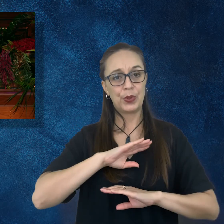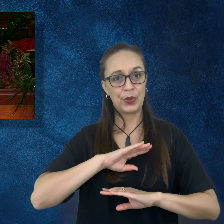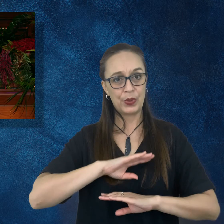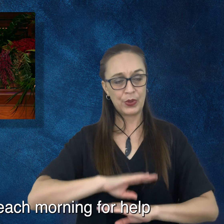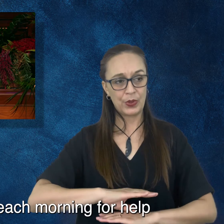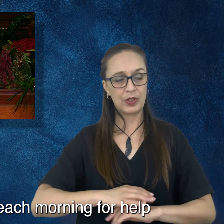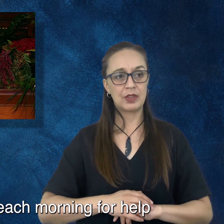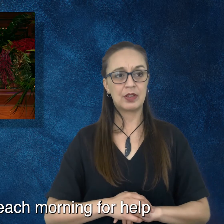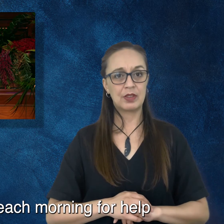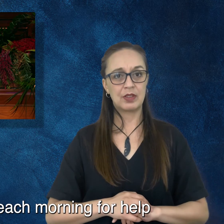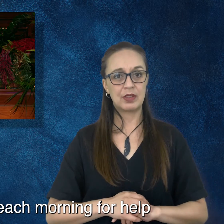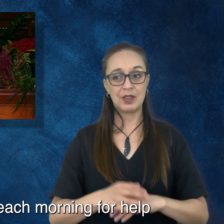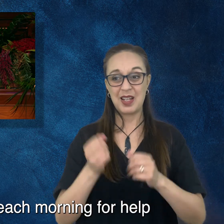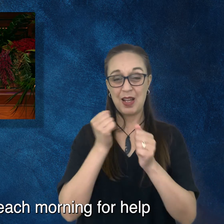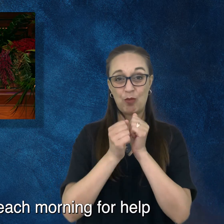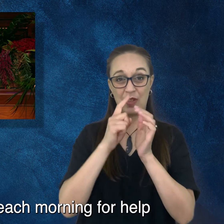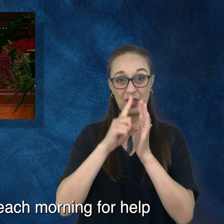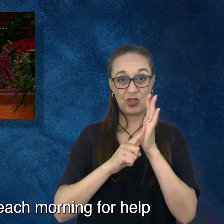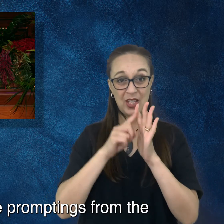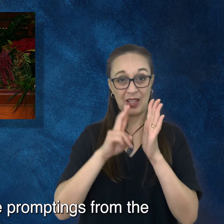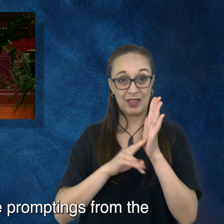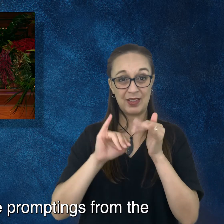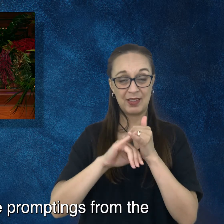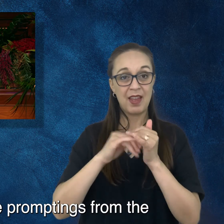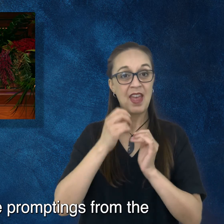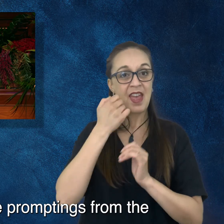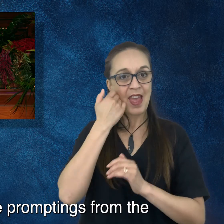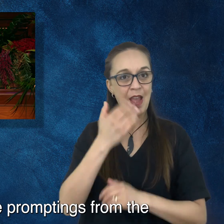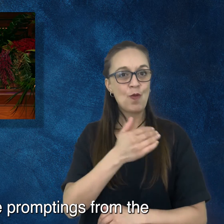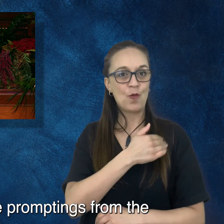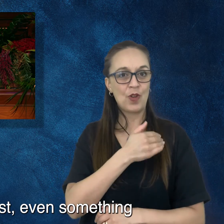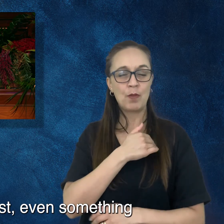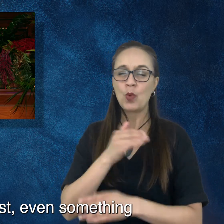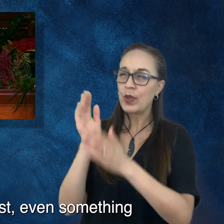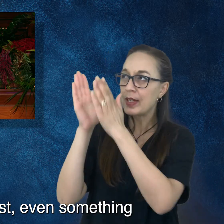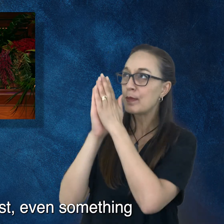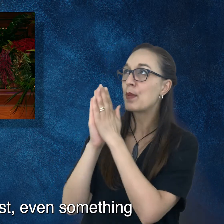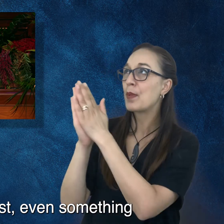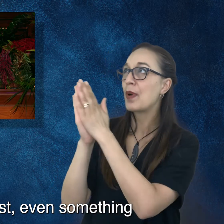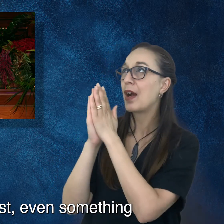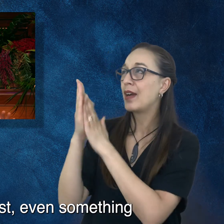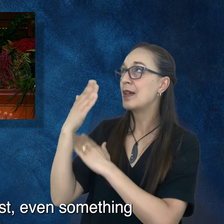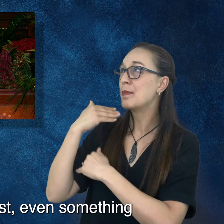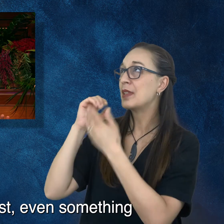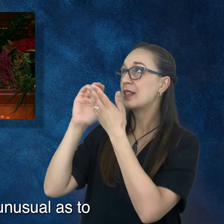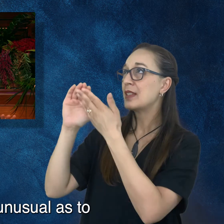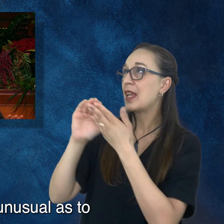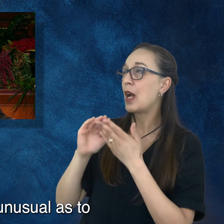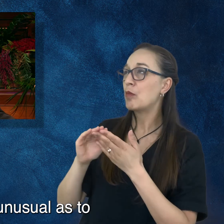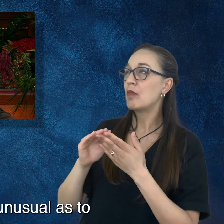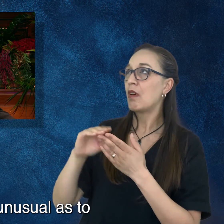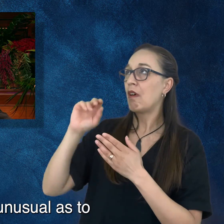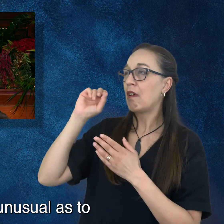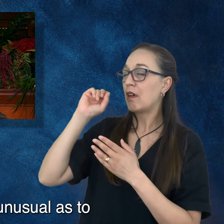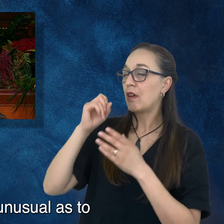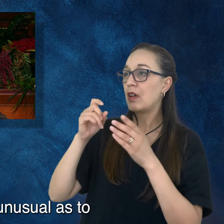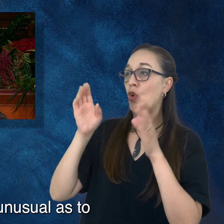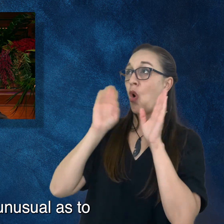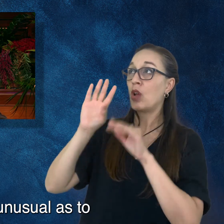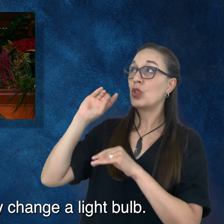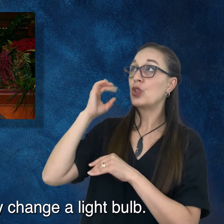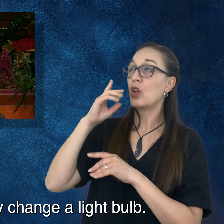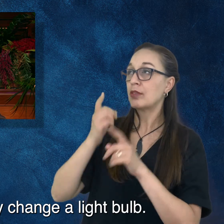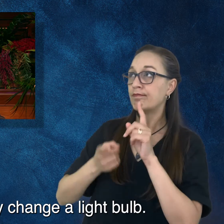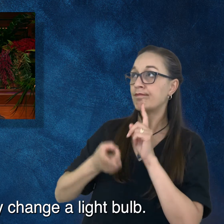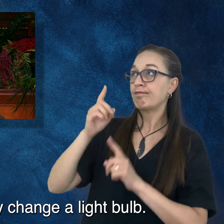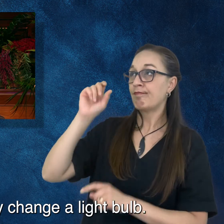As Brother Jens prays each morning for help to recognize promptings from the Holy Ghost, even something as unusual as